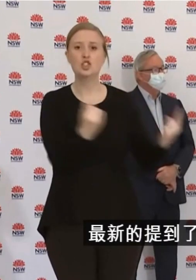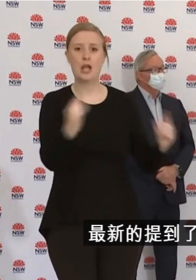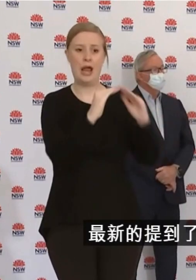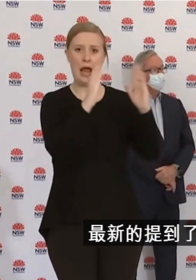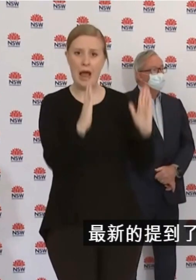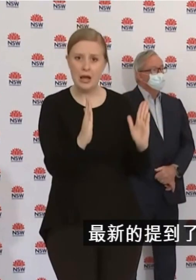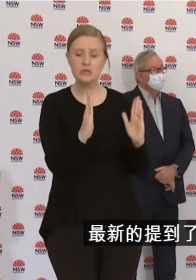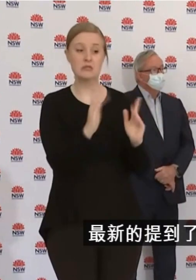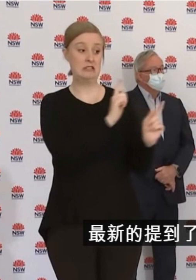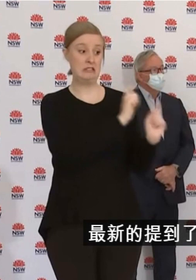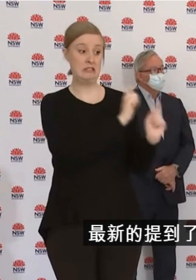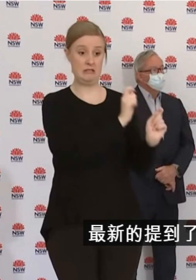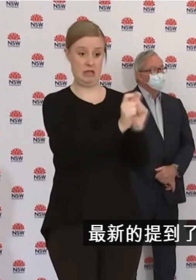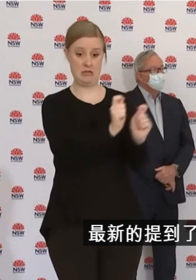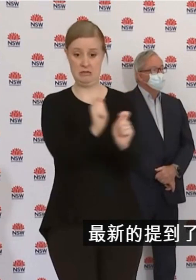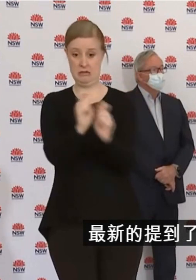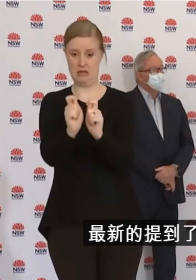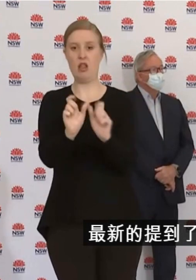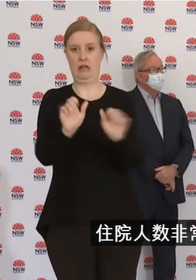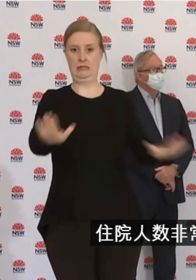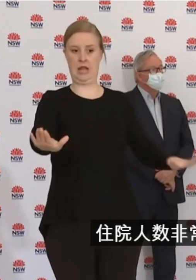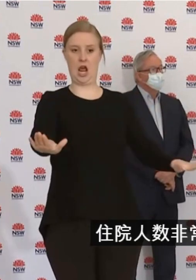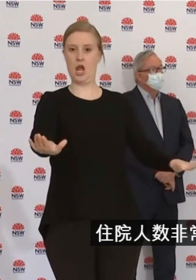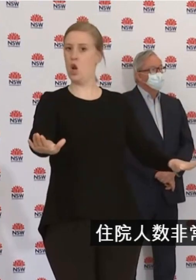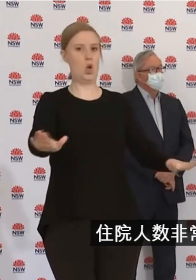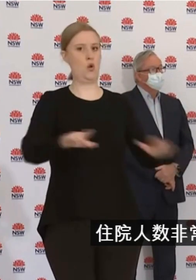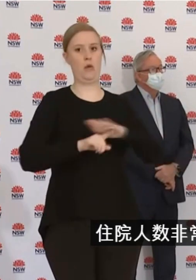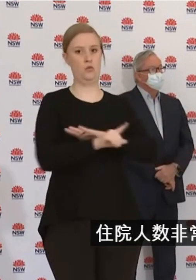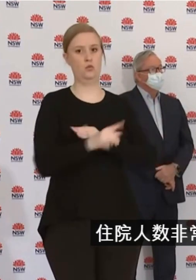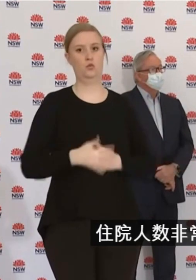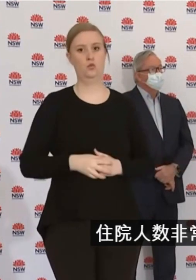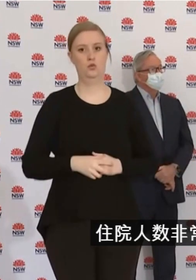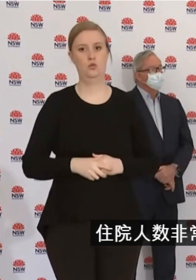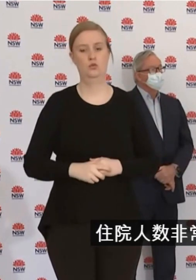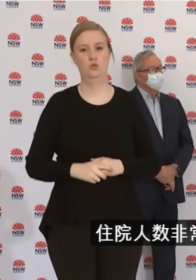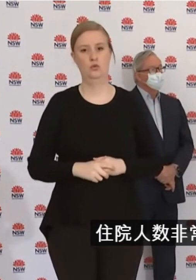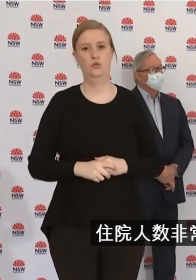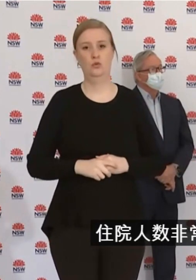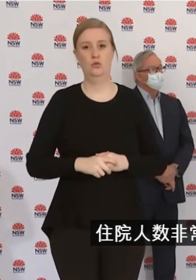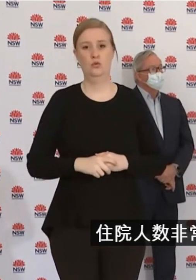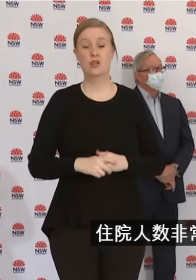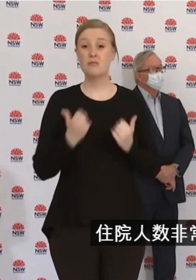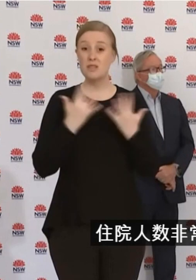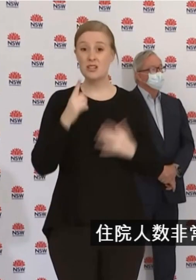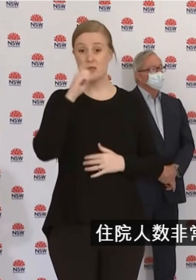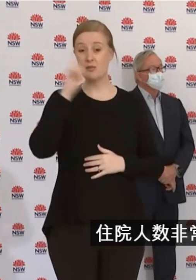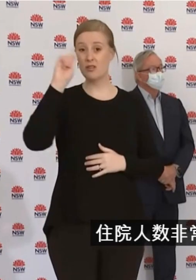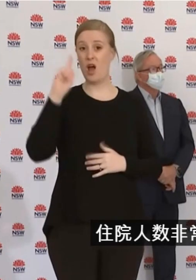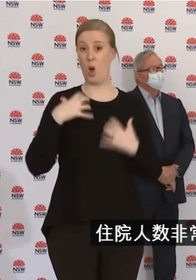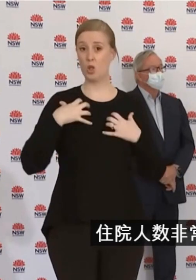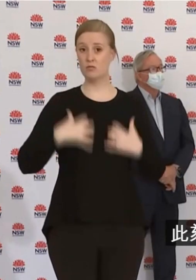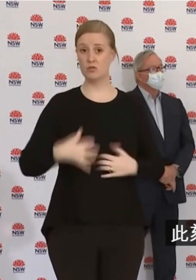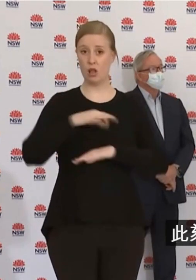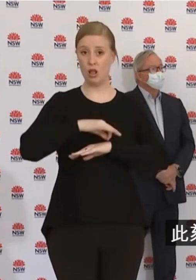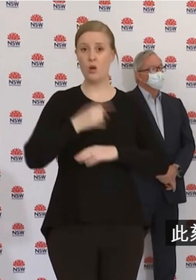The Minister mentioned just how serious this disease is, and the numbers in hospitalisation is quite serious. We've got 139